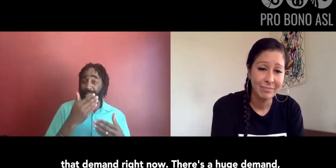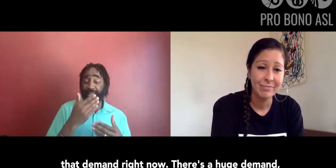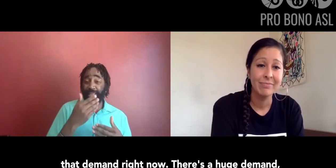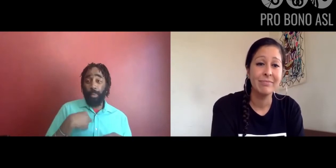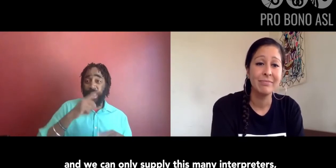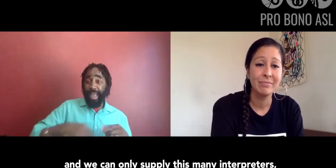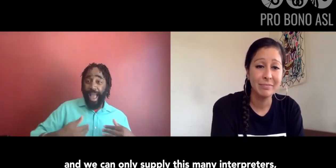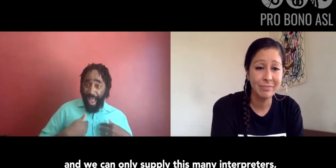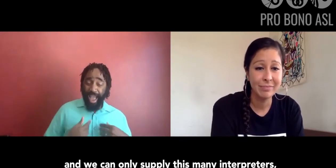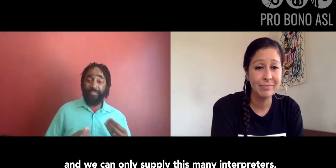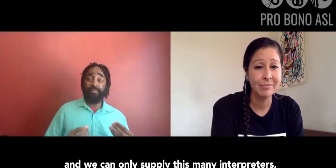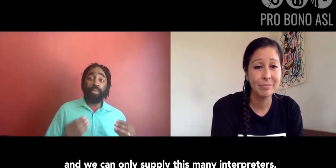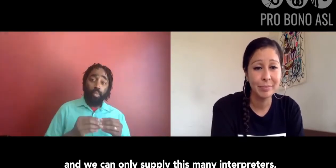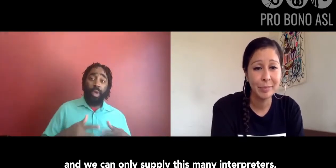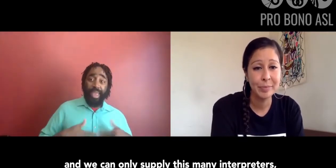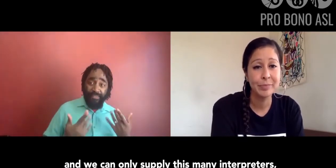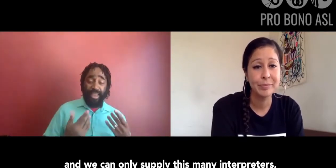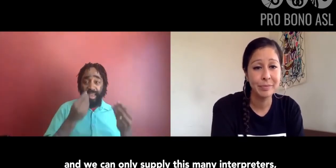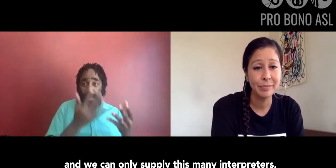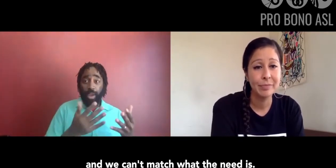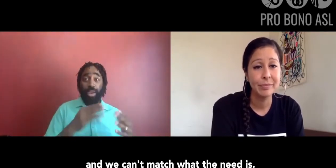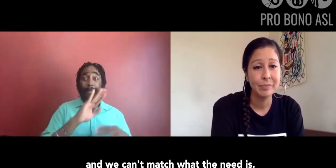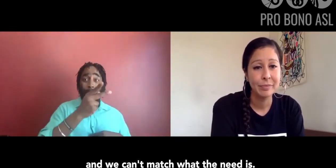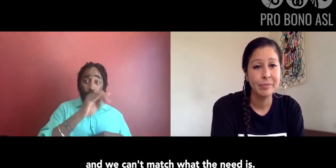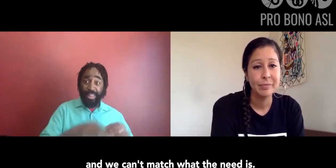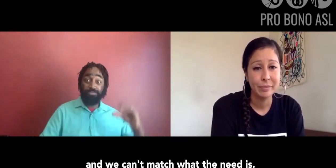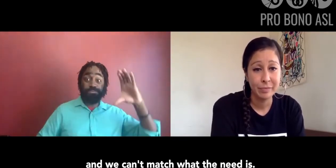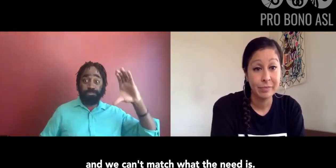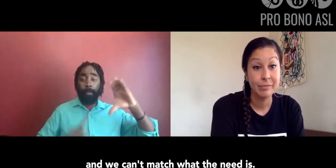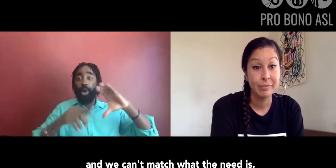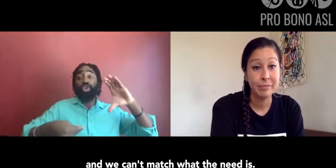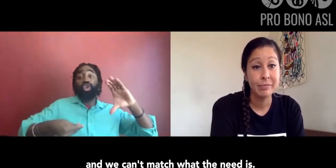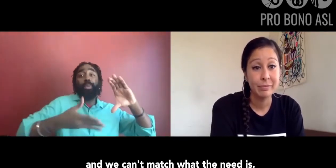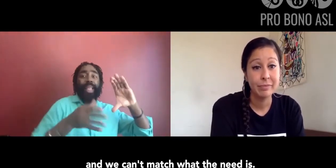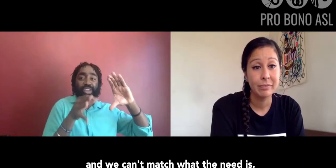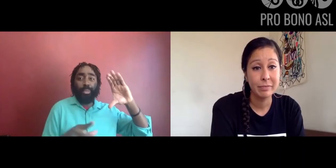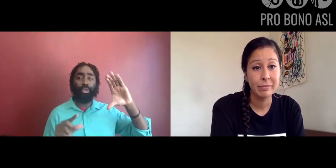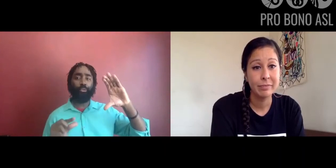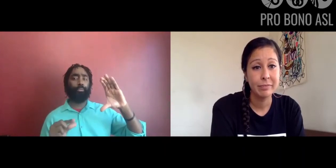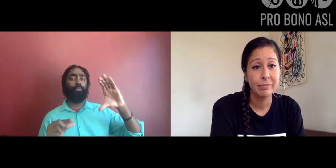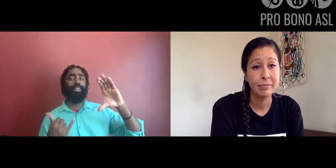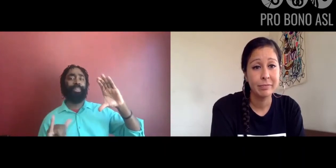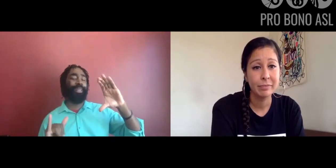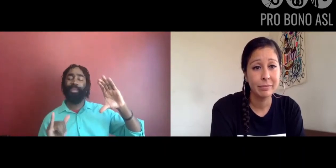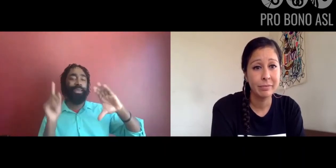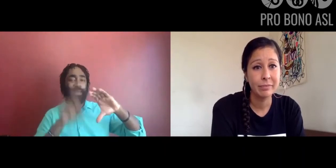huge demand, and we can only supply this many interpreters, and we can't match what the need is.